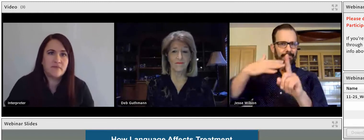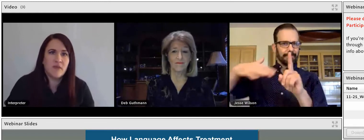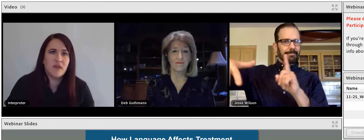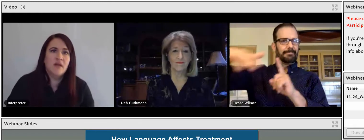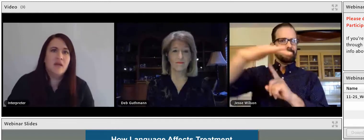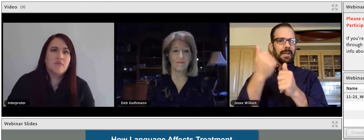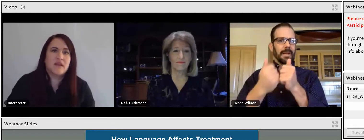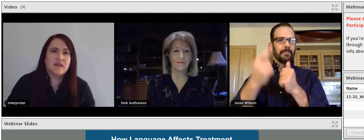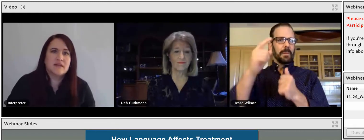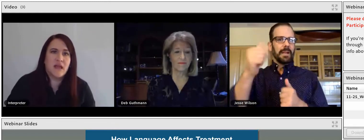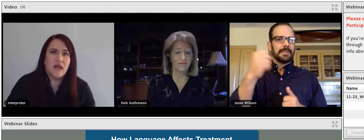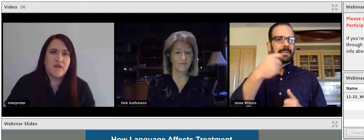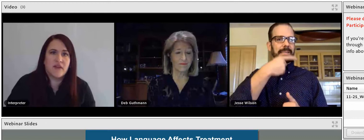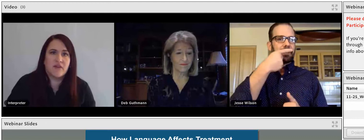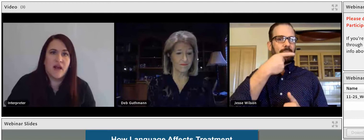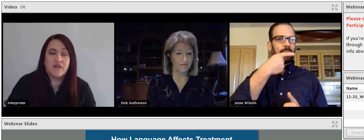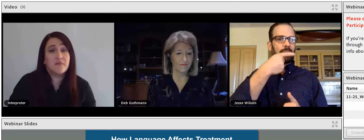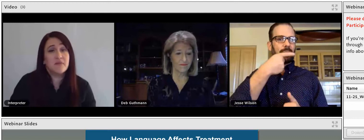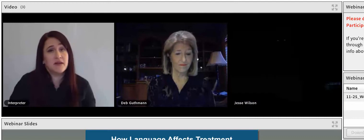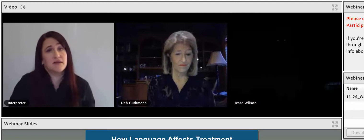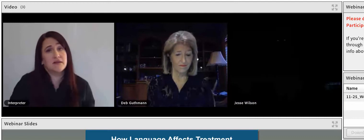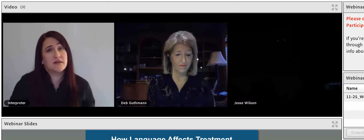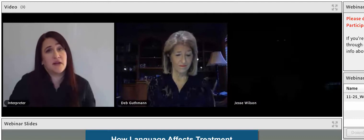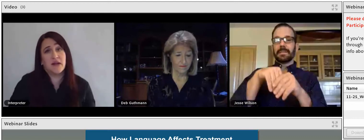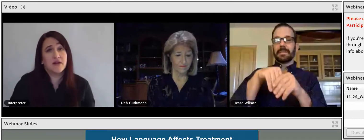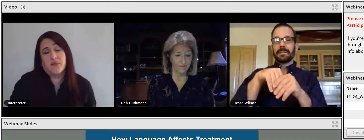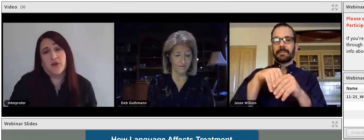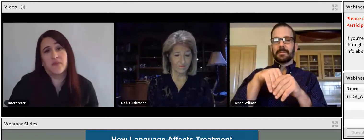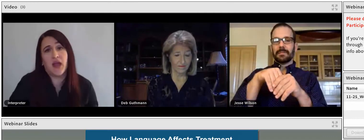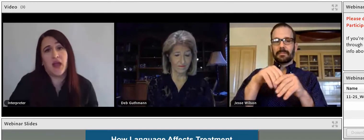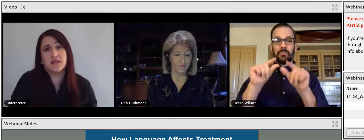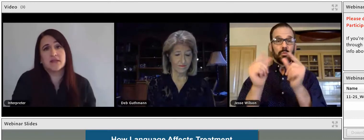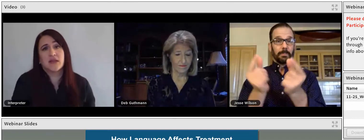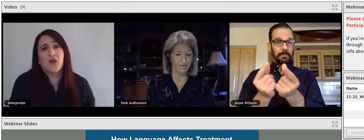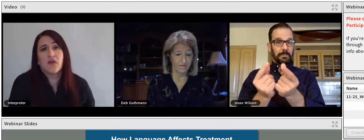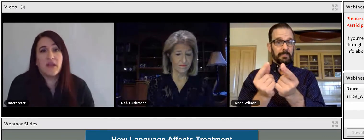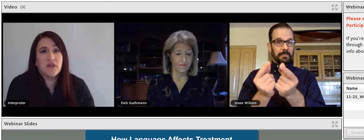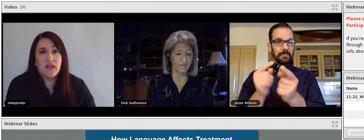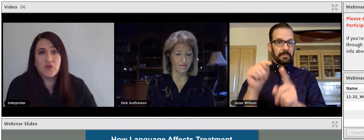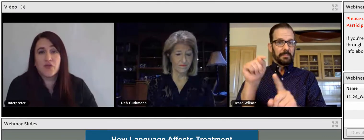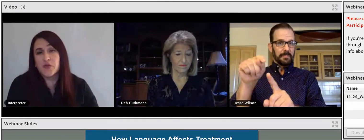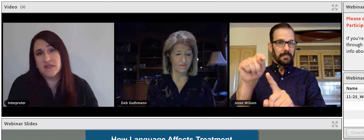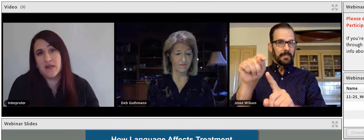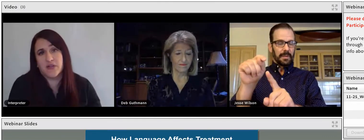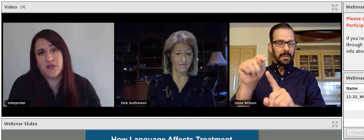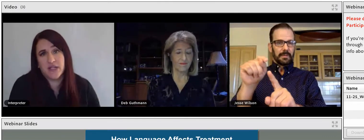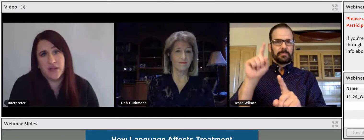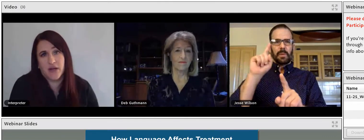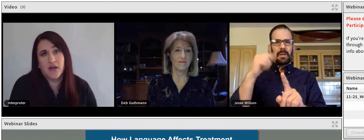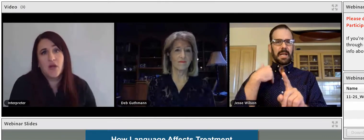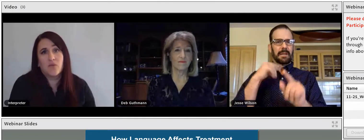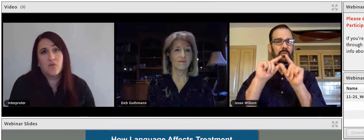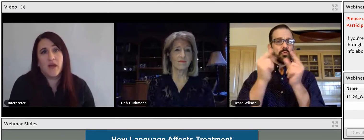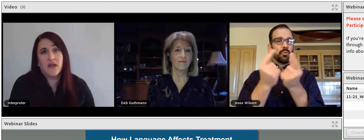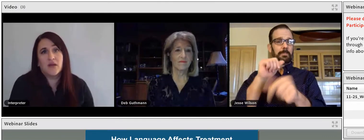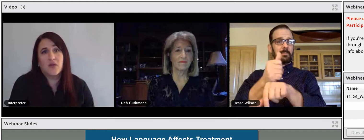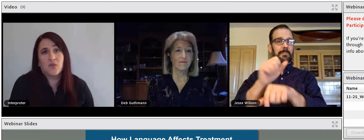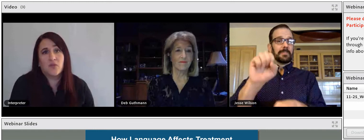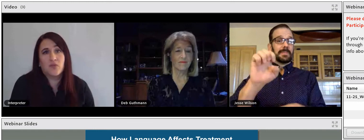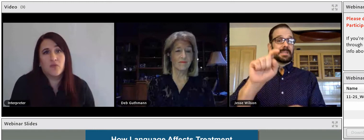isolated because everything around them is hearing people. And even in groups in